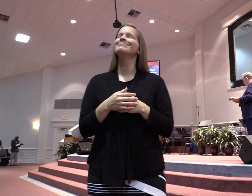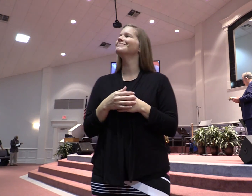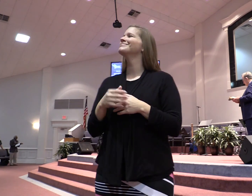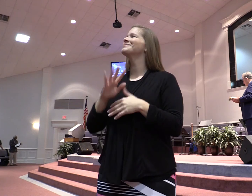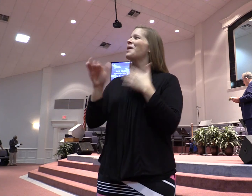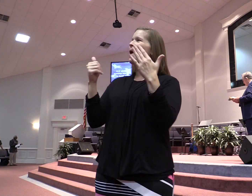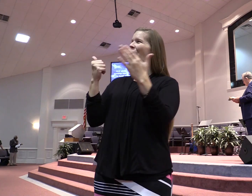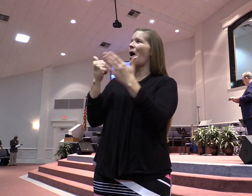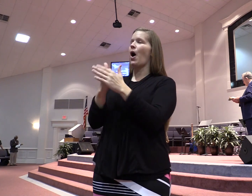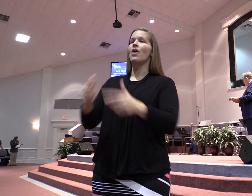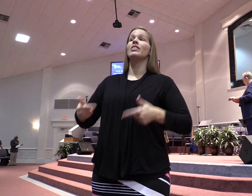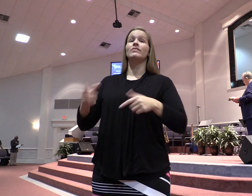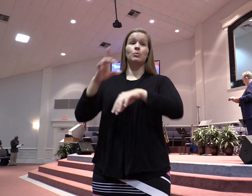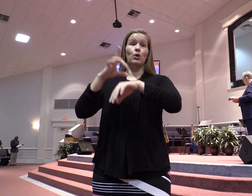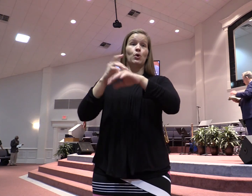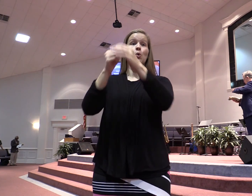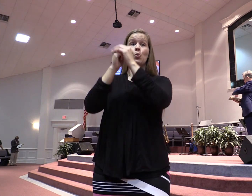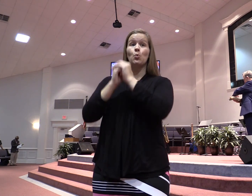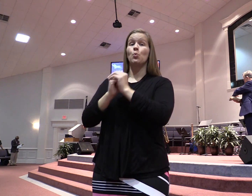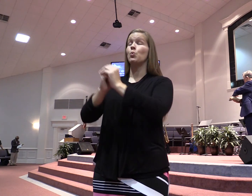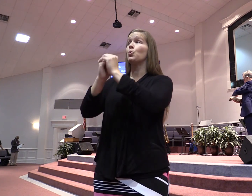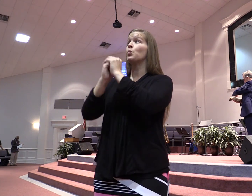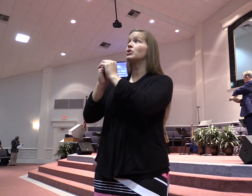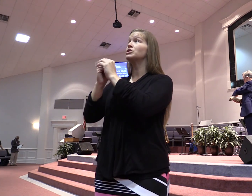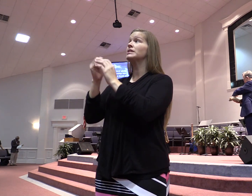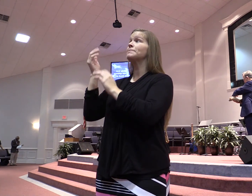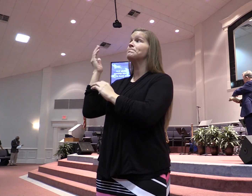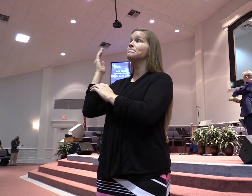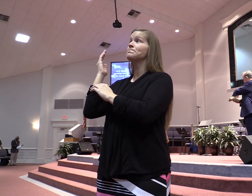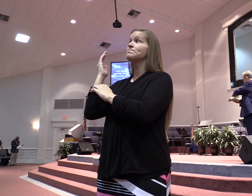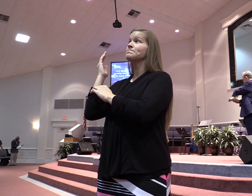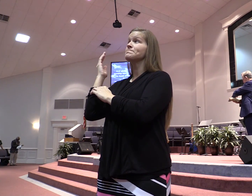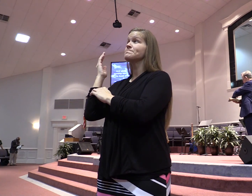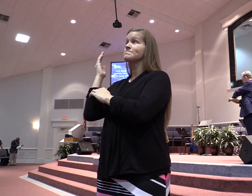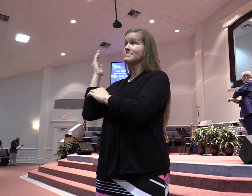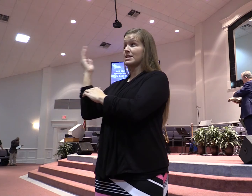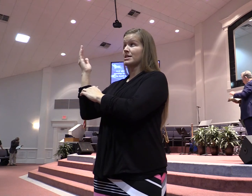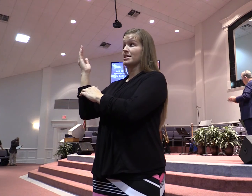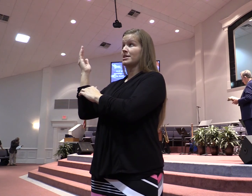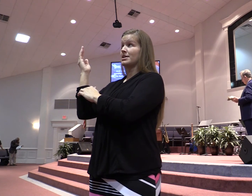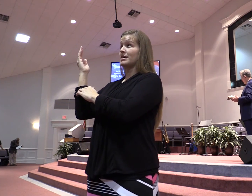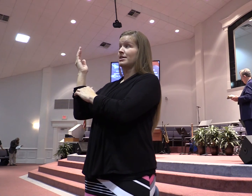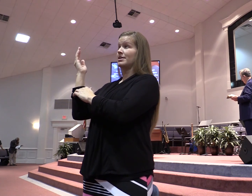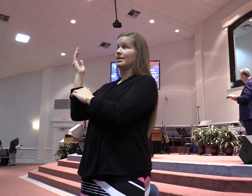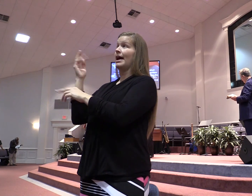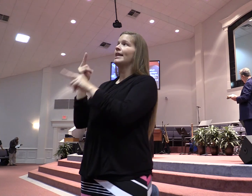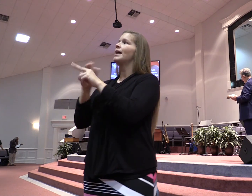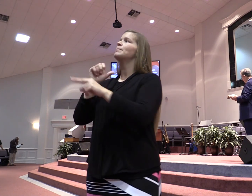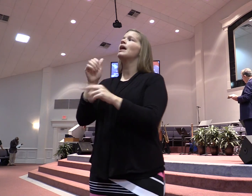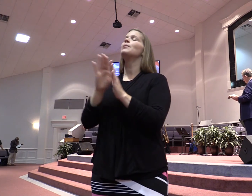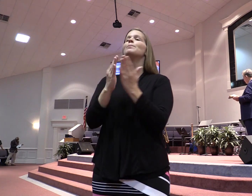all that dwell upon the earth shall worship him, whose names are not written in the book of life of the Lamb